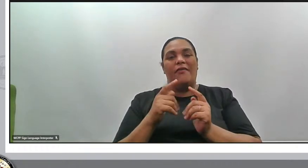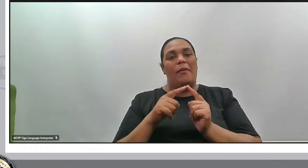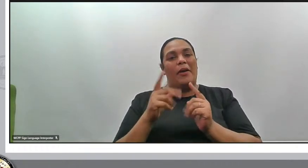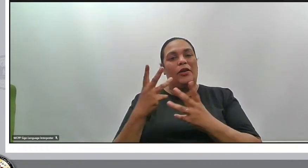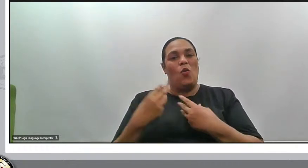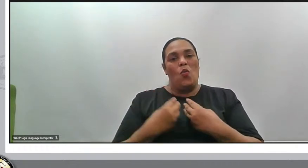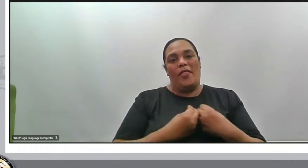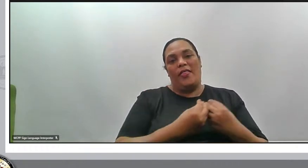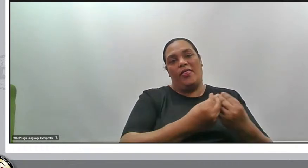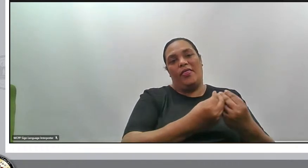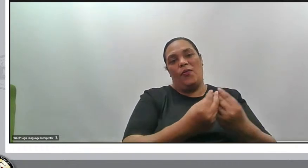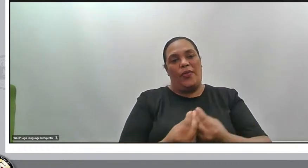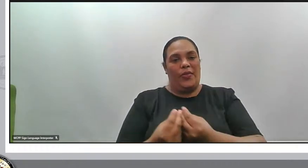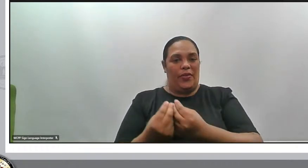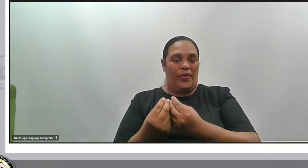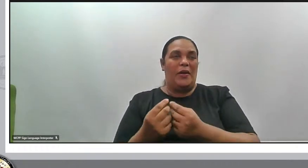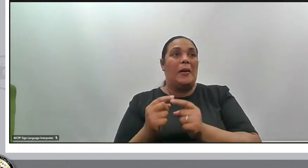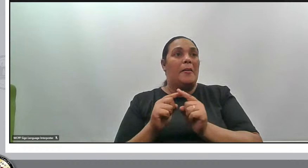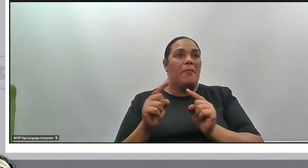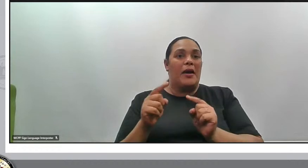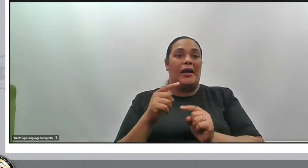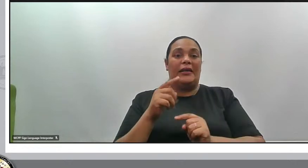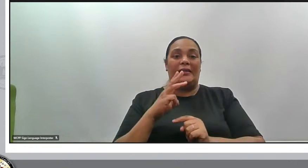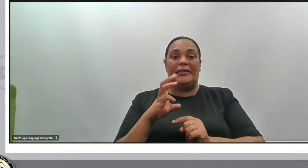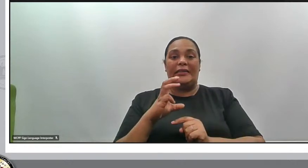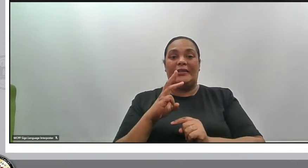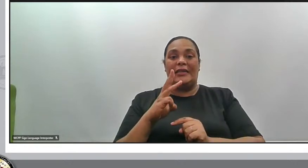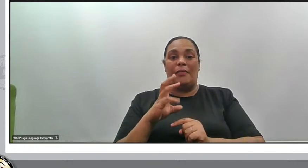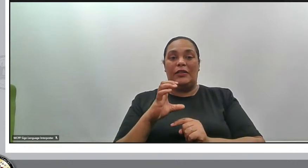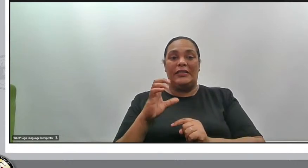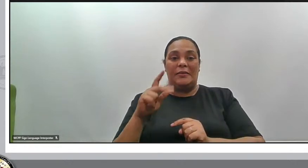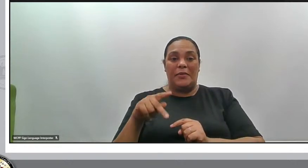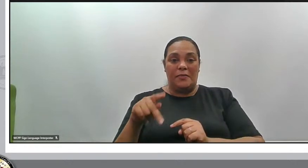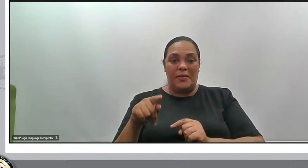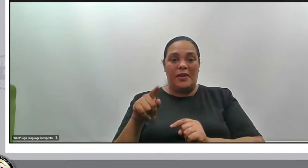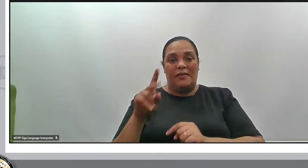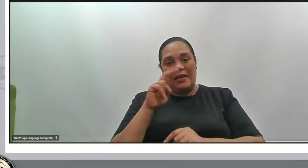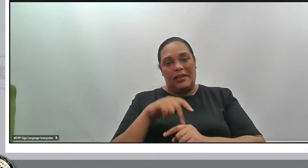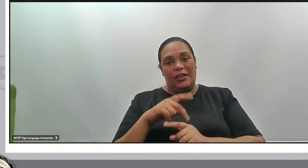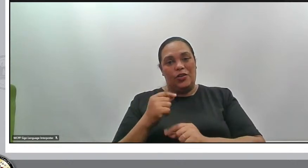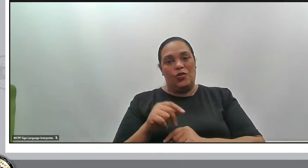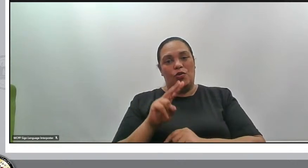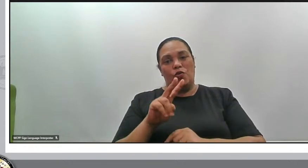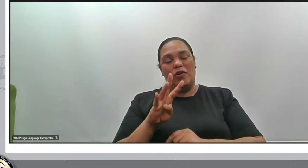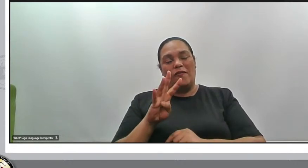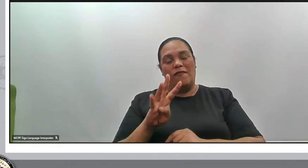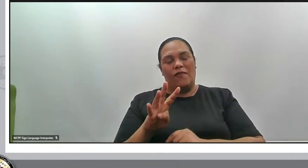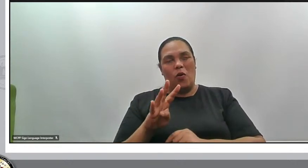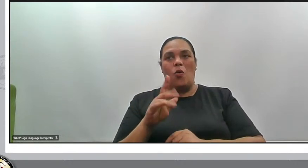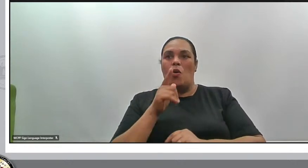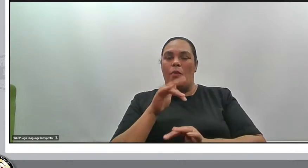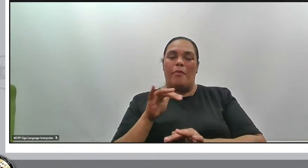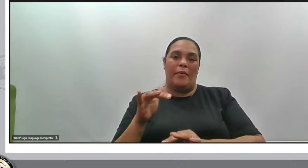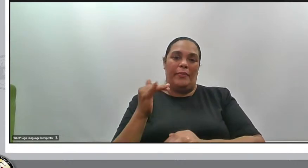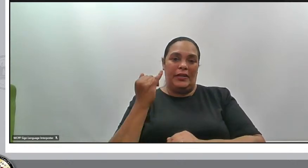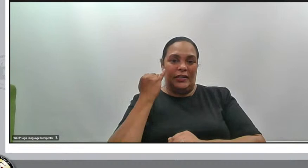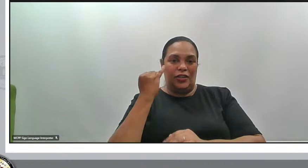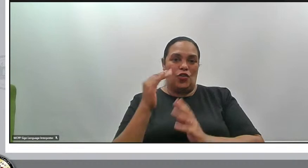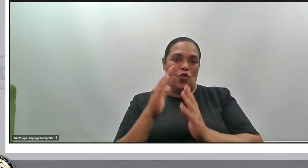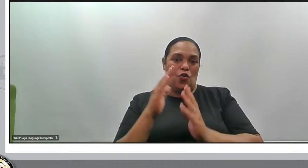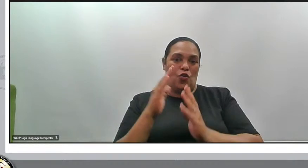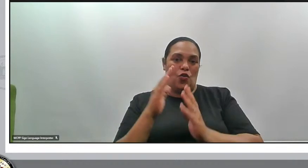us. But the WCPP has to do 24 public education